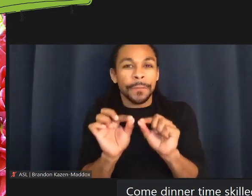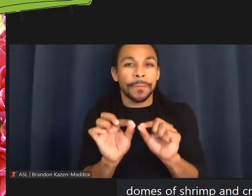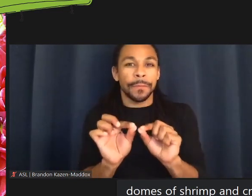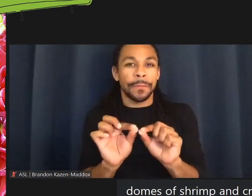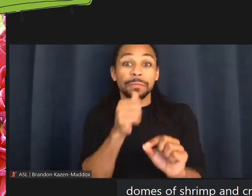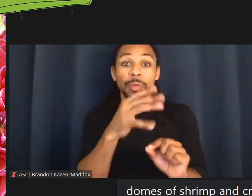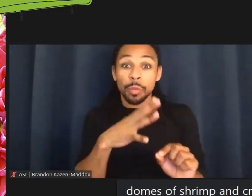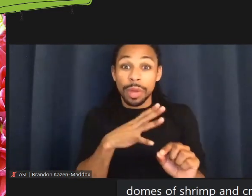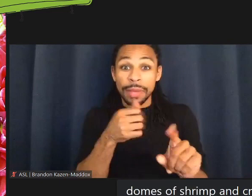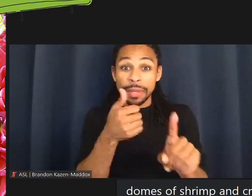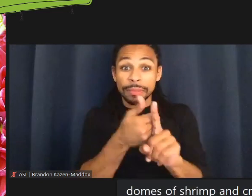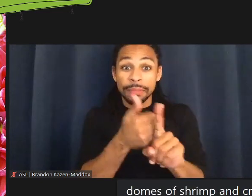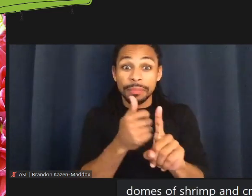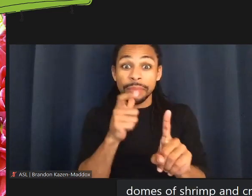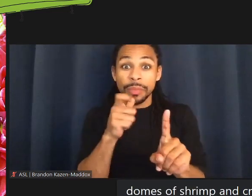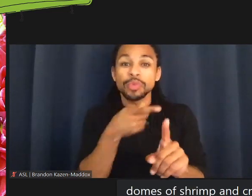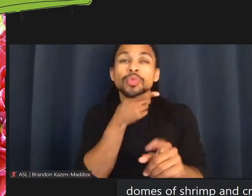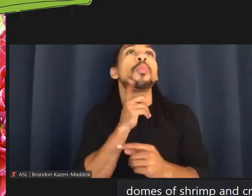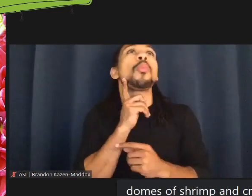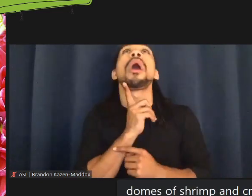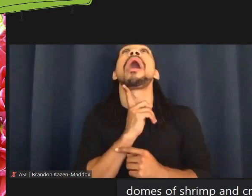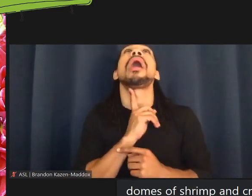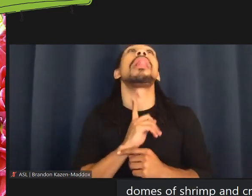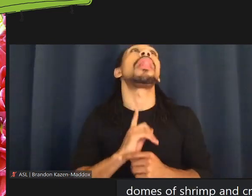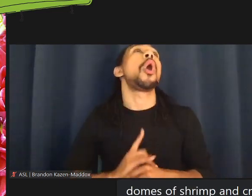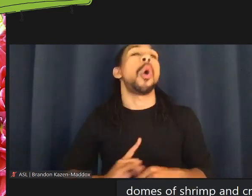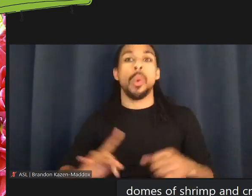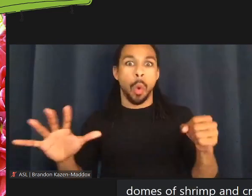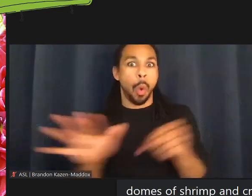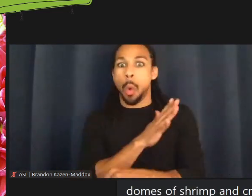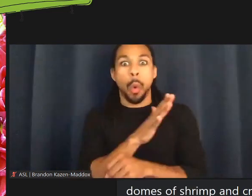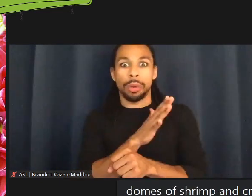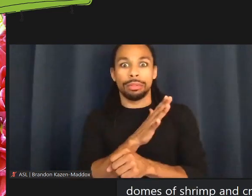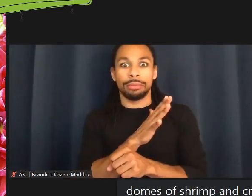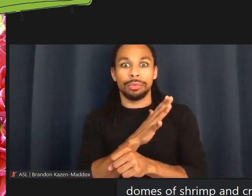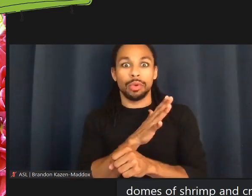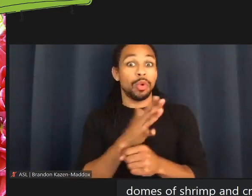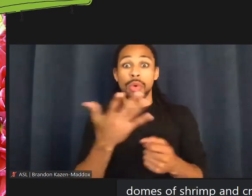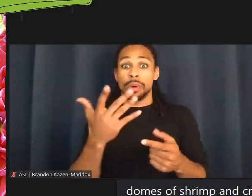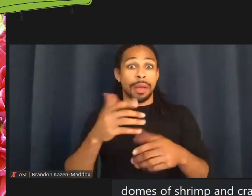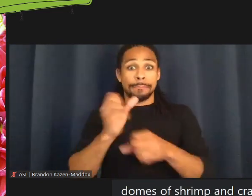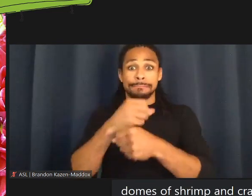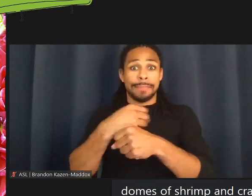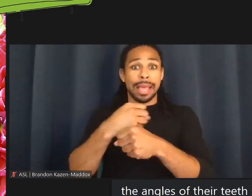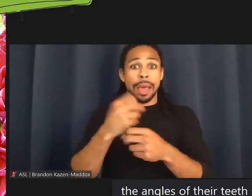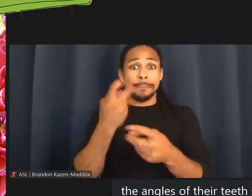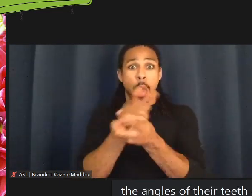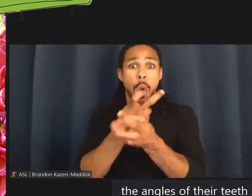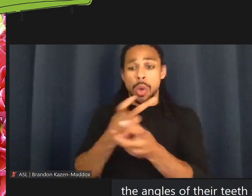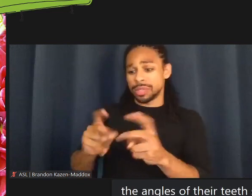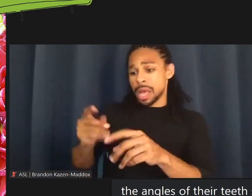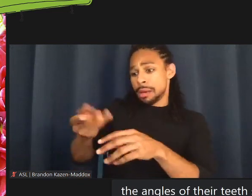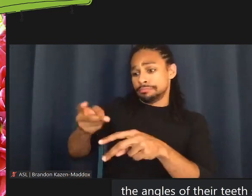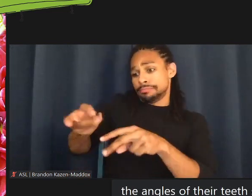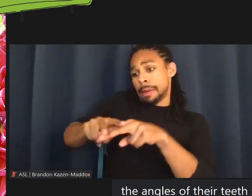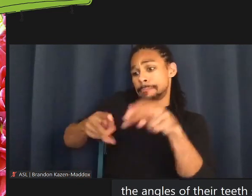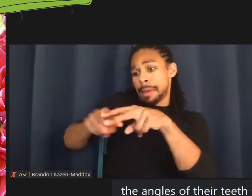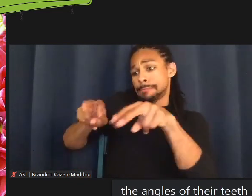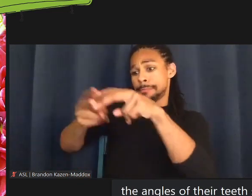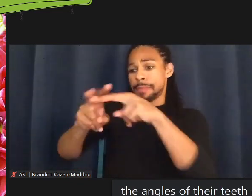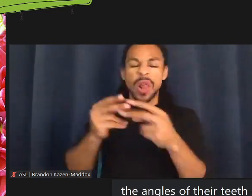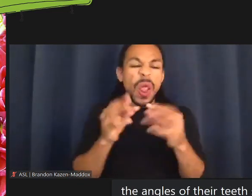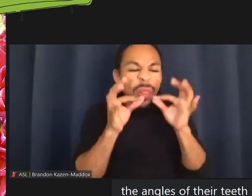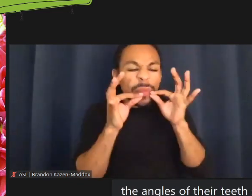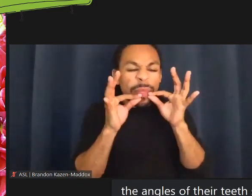who swallow whole, who make a pile of bones, who suck teeth and taste every morsel